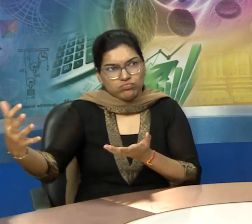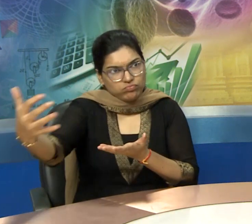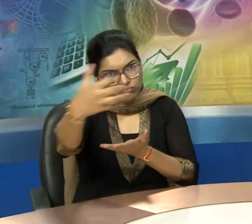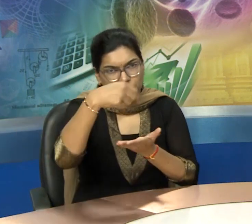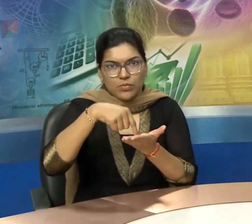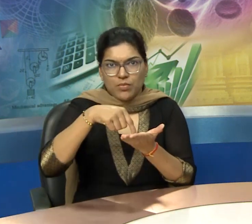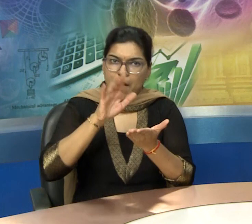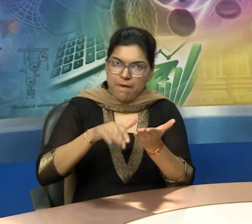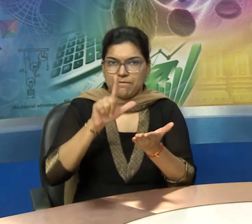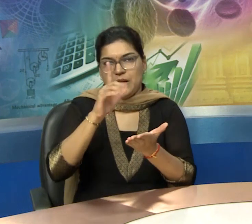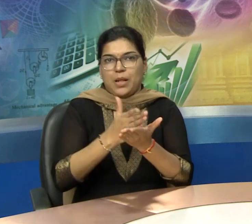the information dissemination.